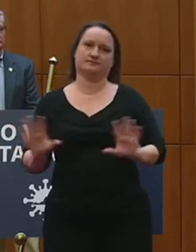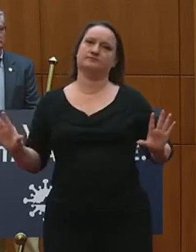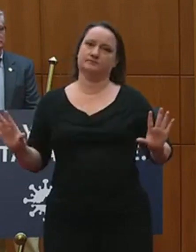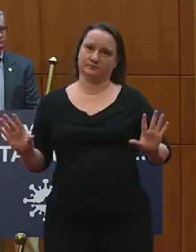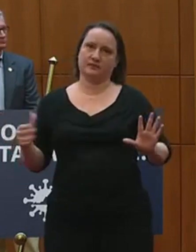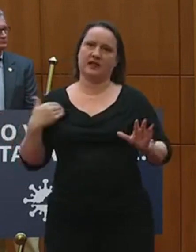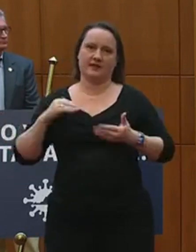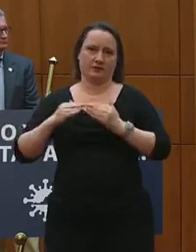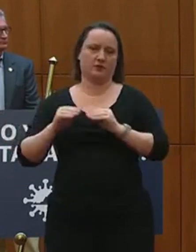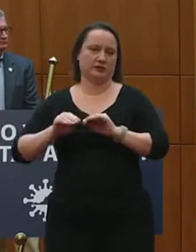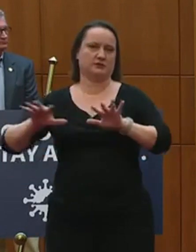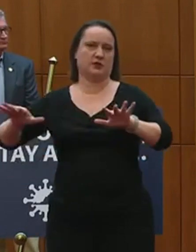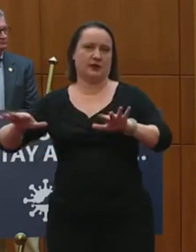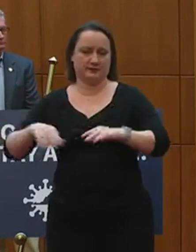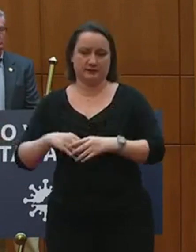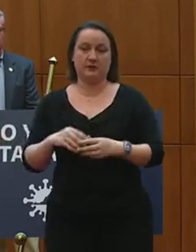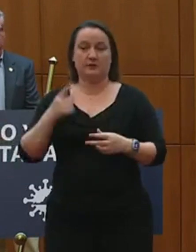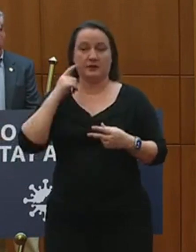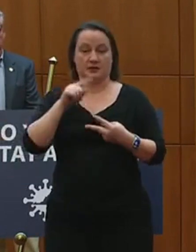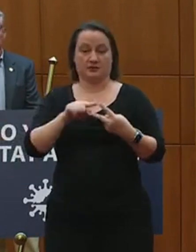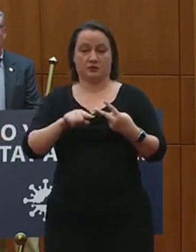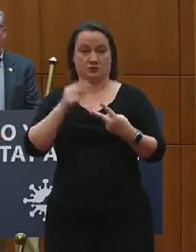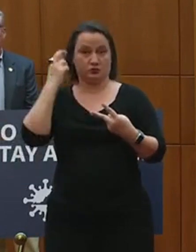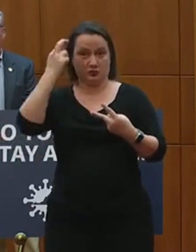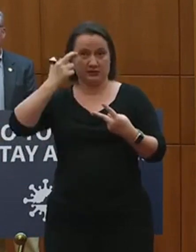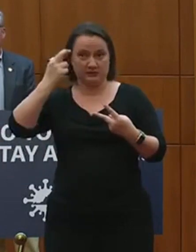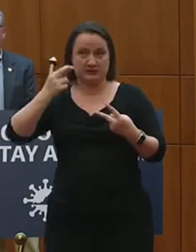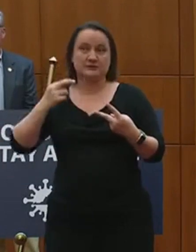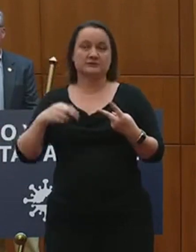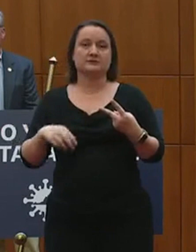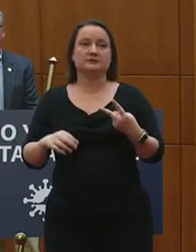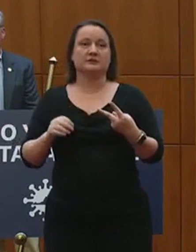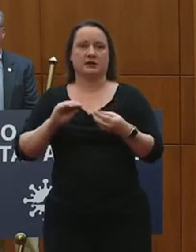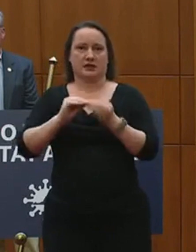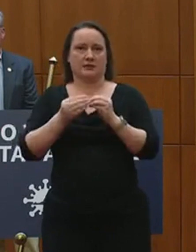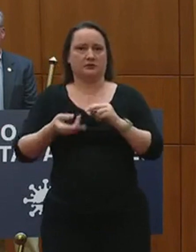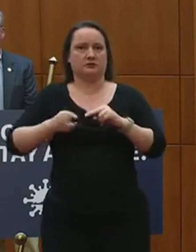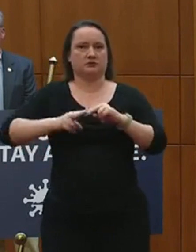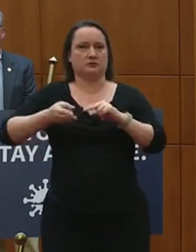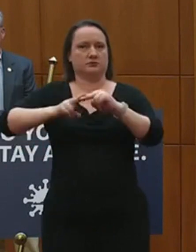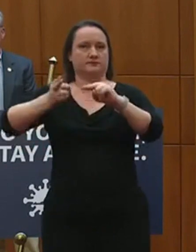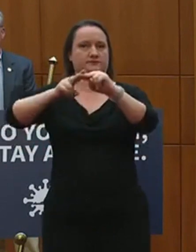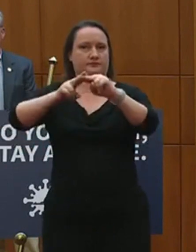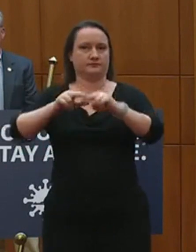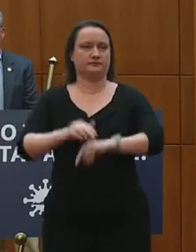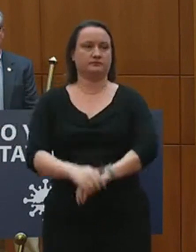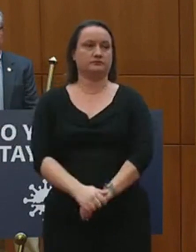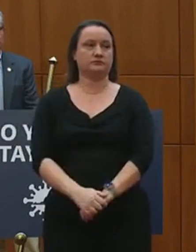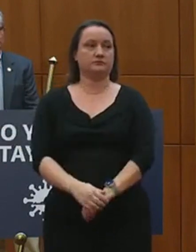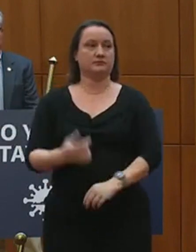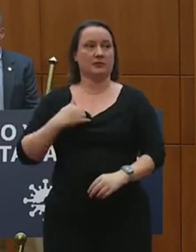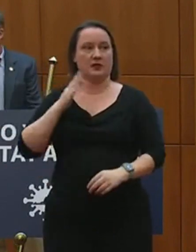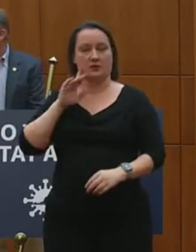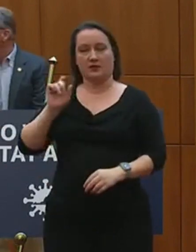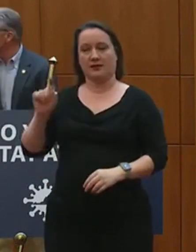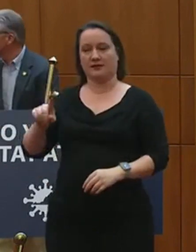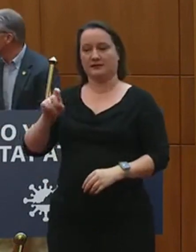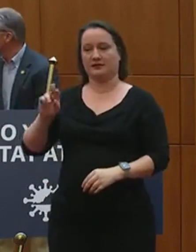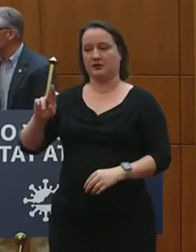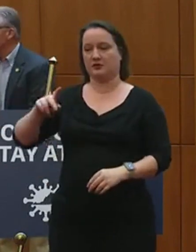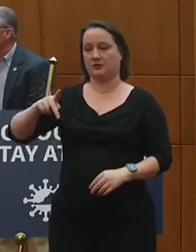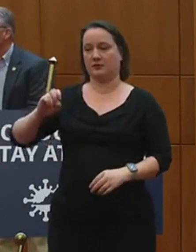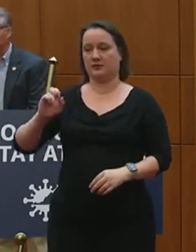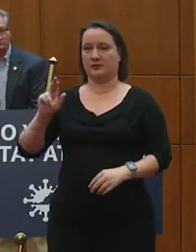so because of those two reasons, the numbers are increasing. I will ask Dr. Peak,